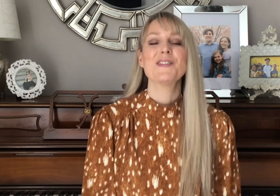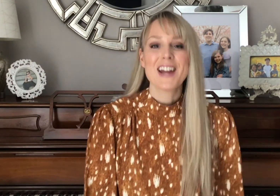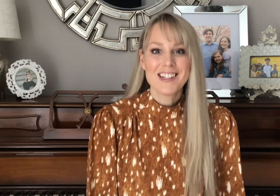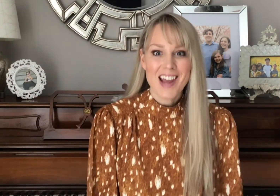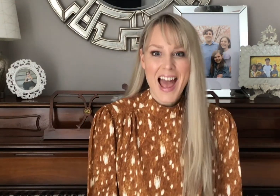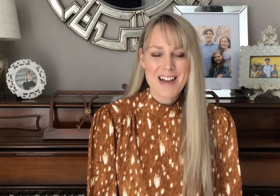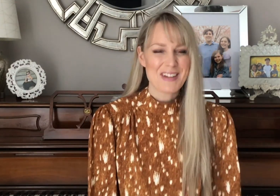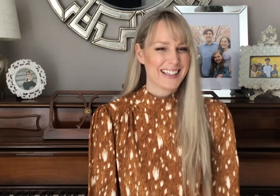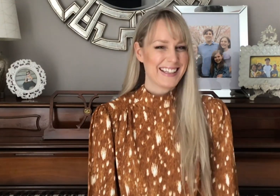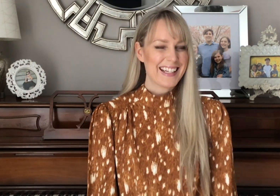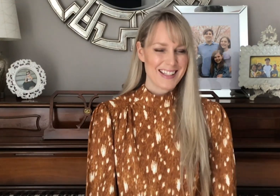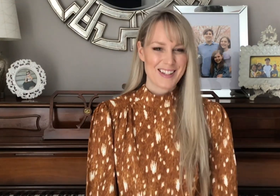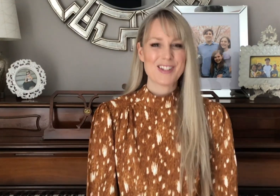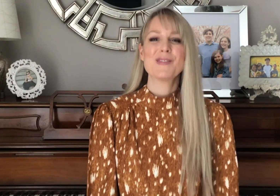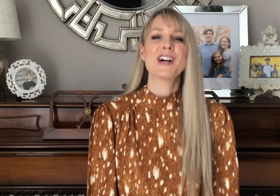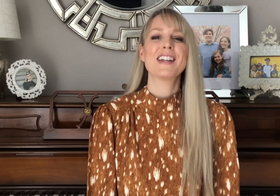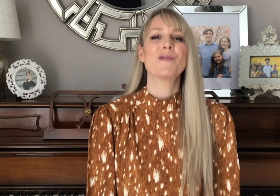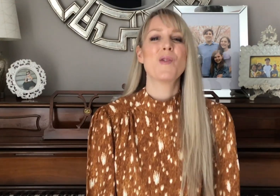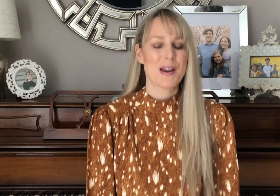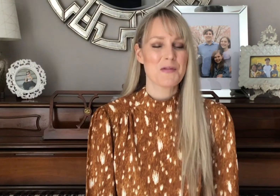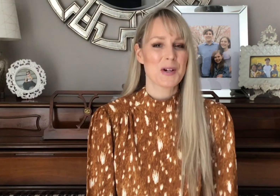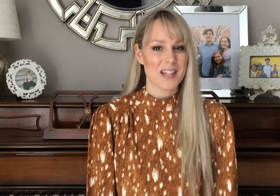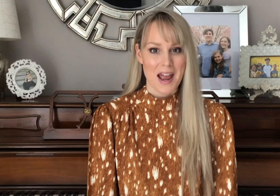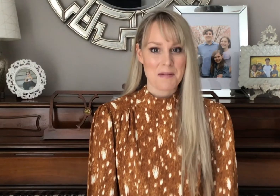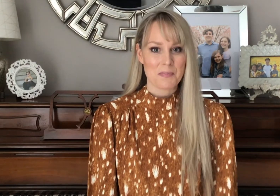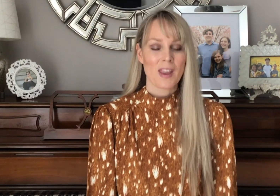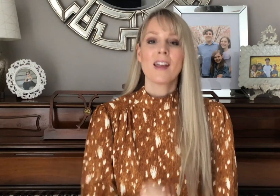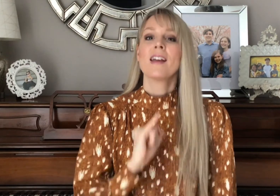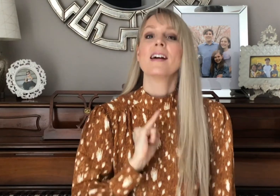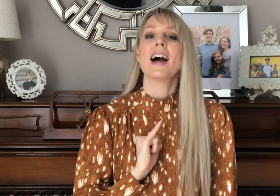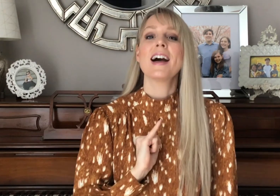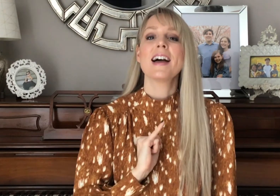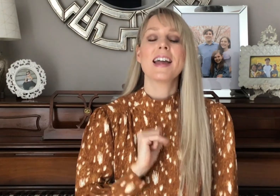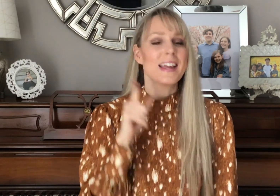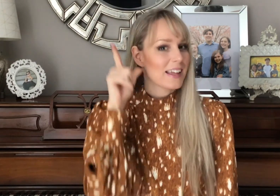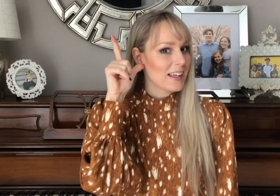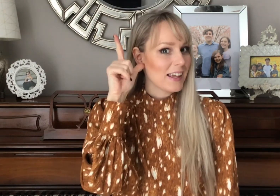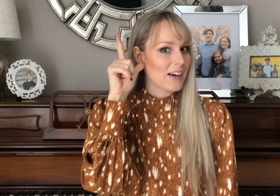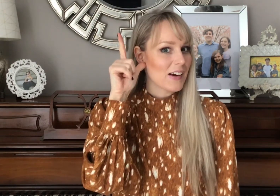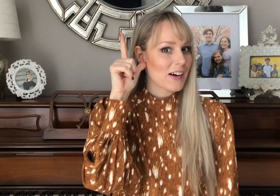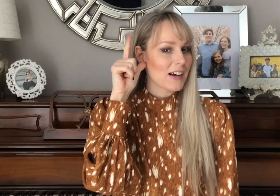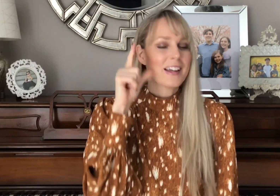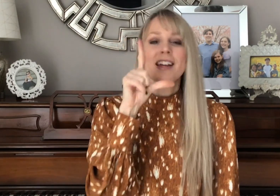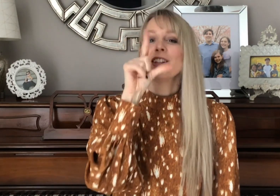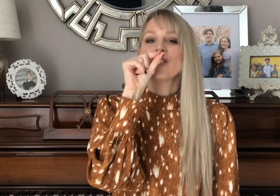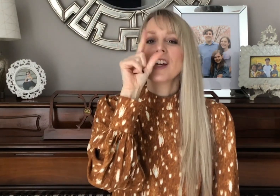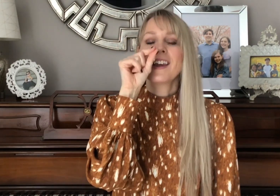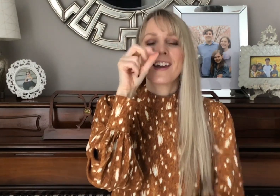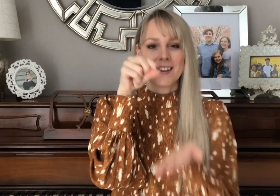Great job. Let's do it one more time. I hear chicken.